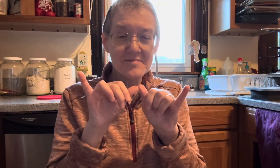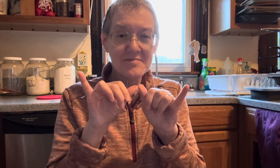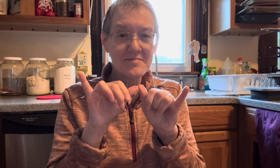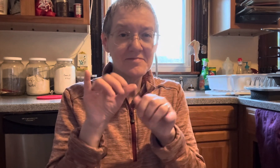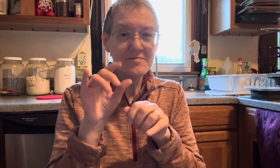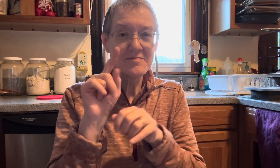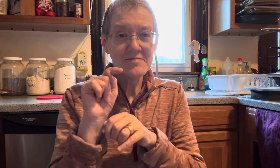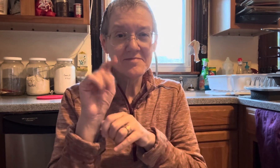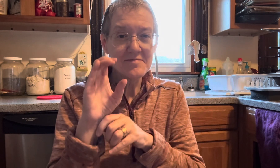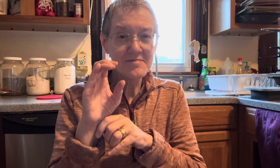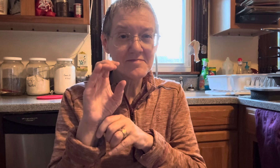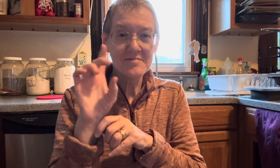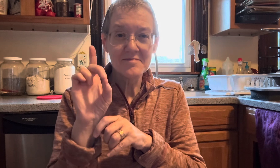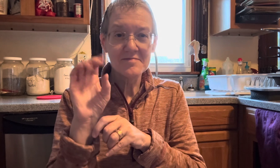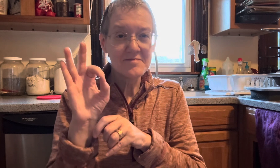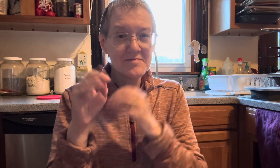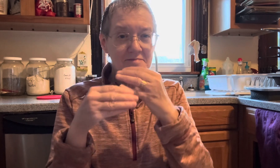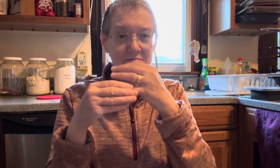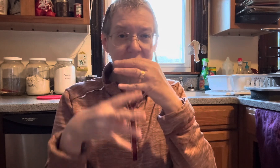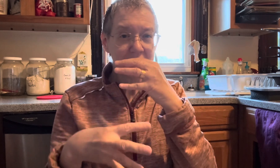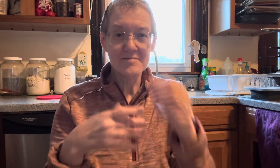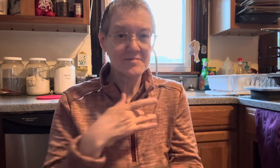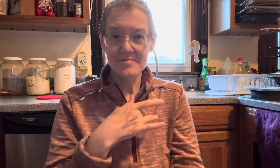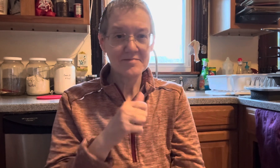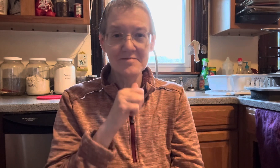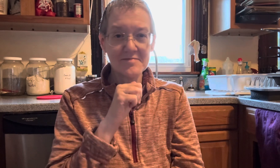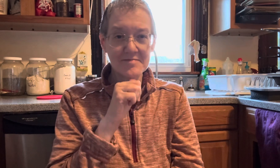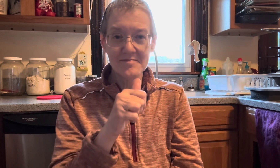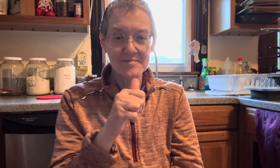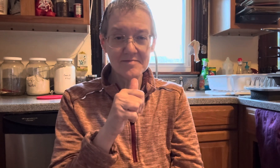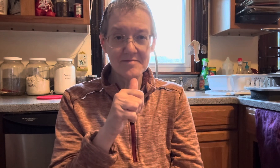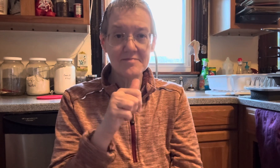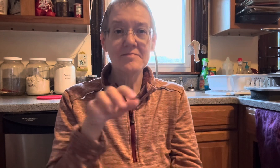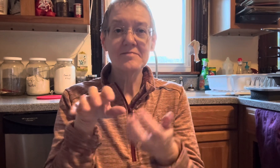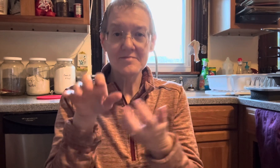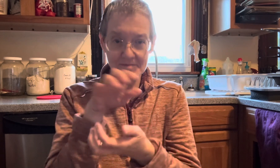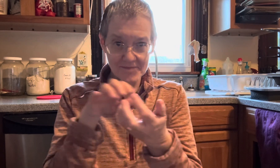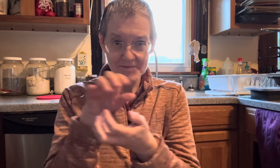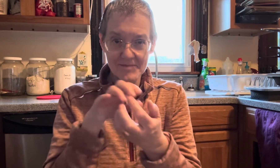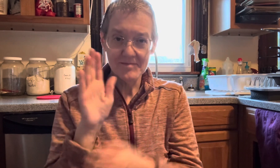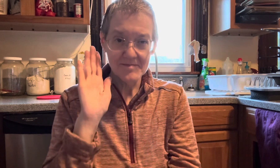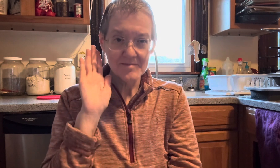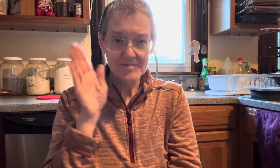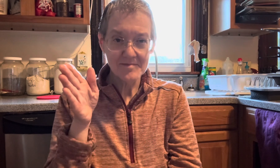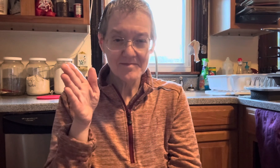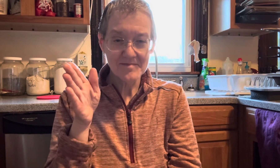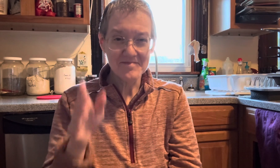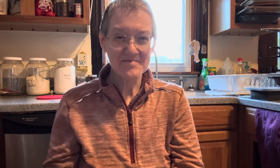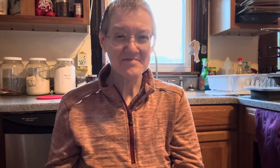serving sizes, total carbs, dietary fiber. They're not going to have any of that information. Blends